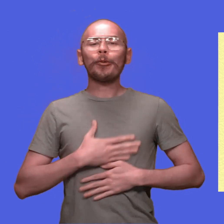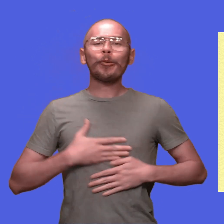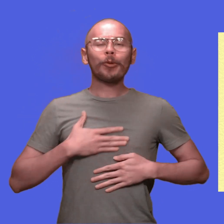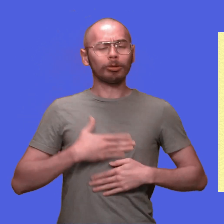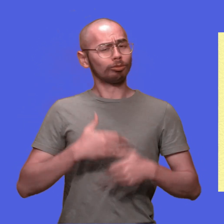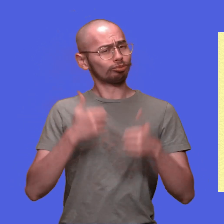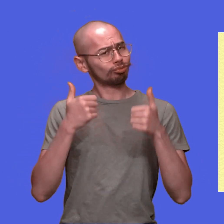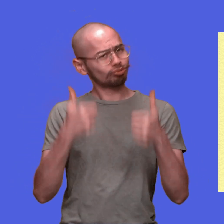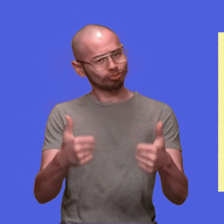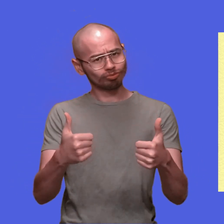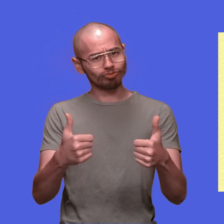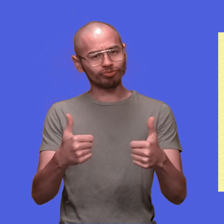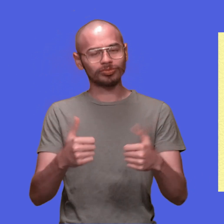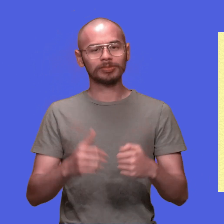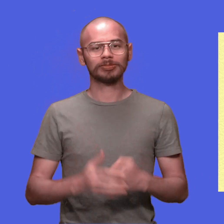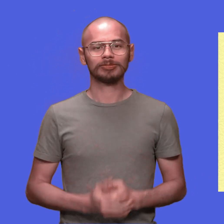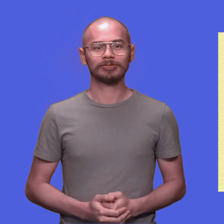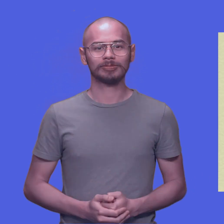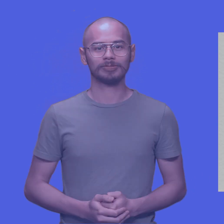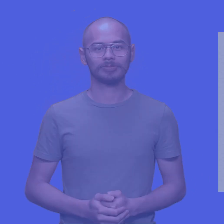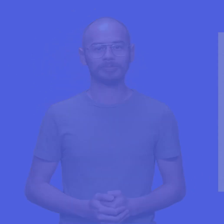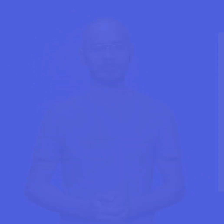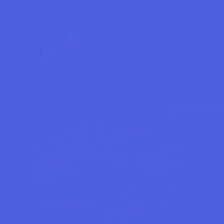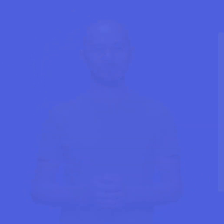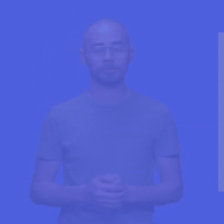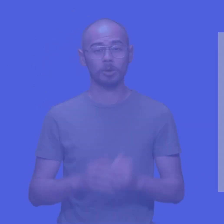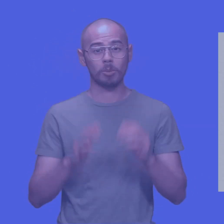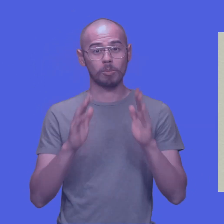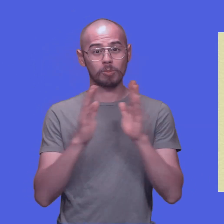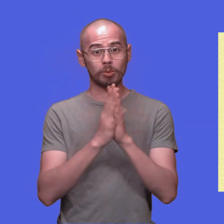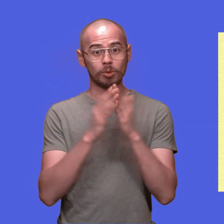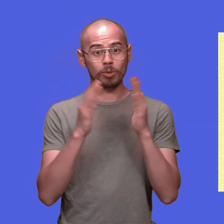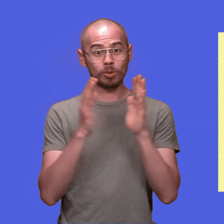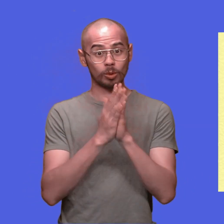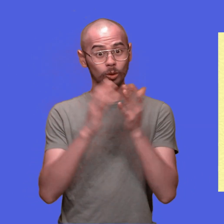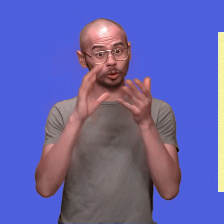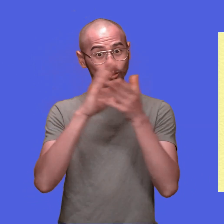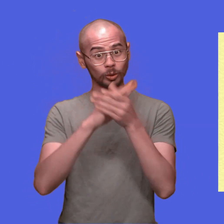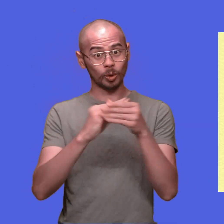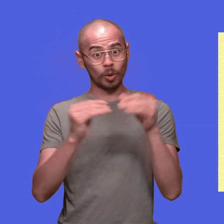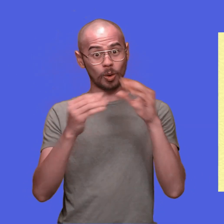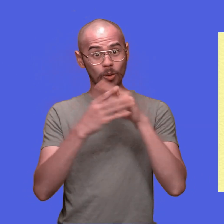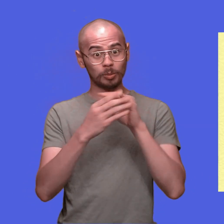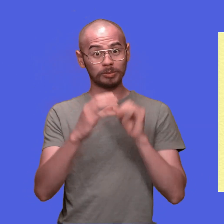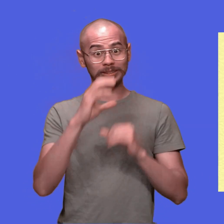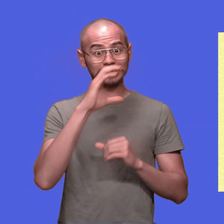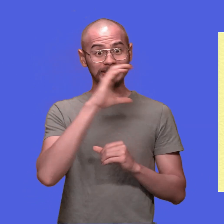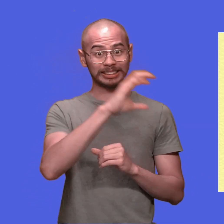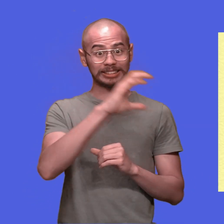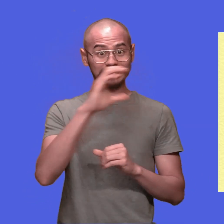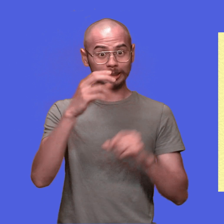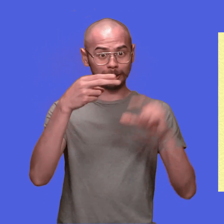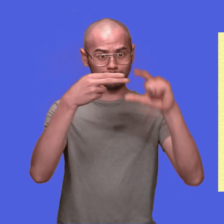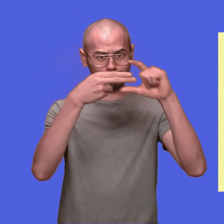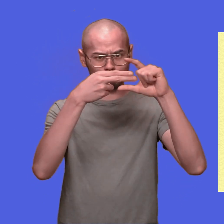the book. However, you may make edits to the story solely for your own purposes and retain ownership.